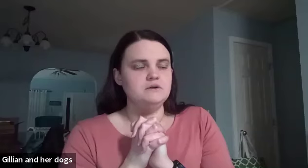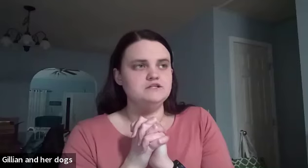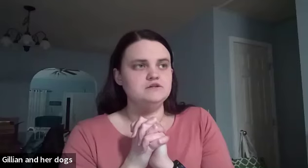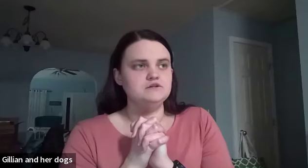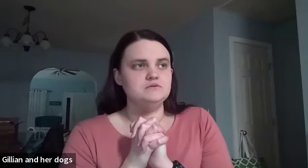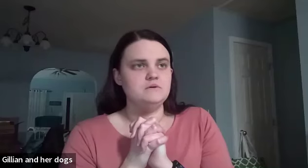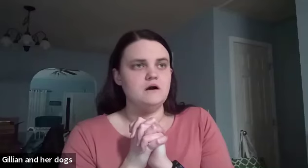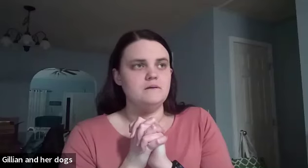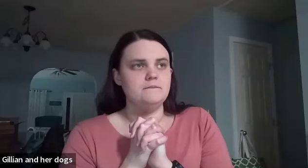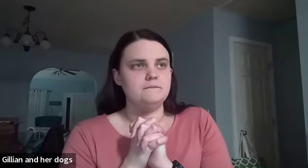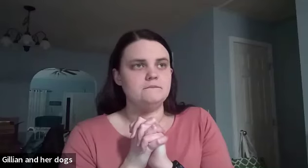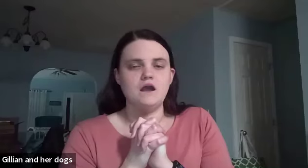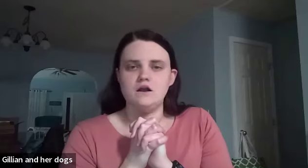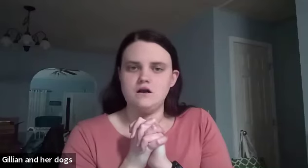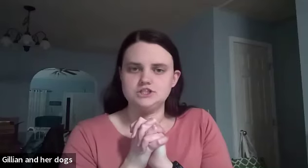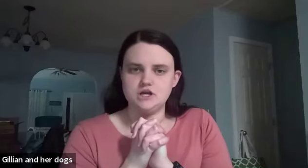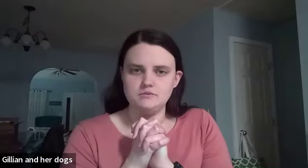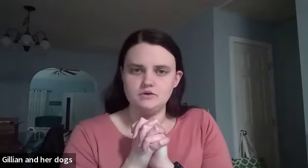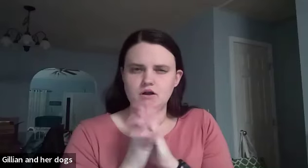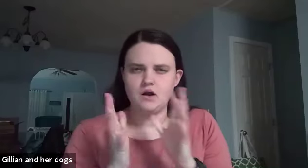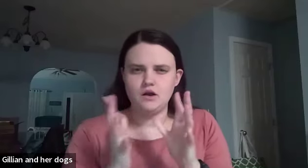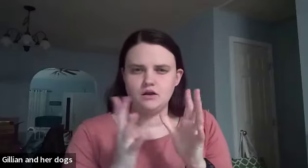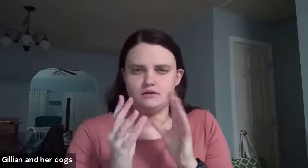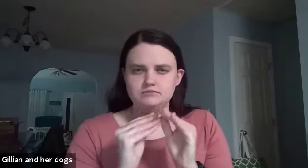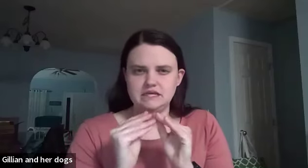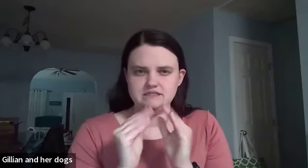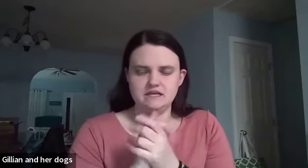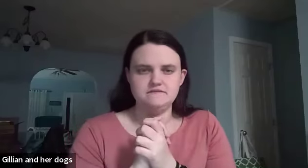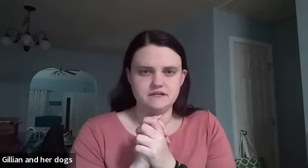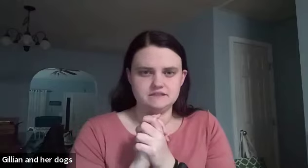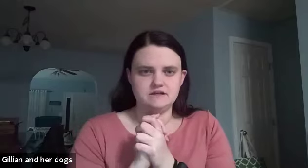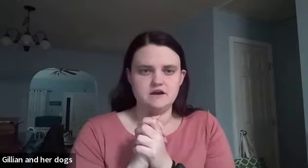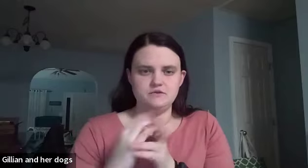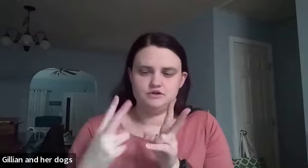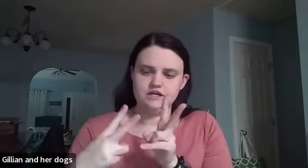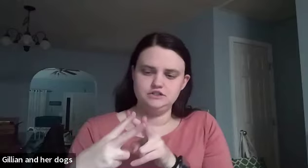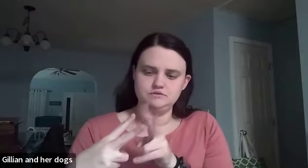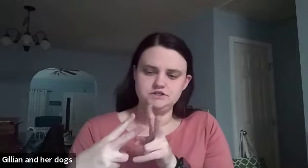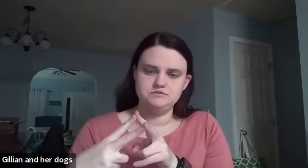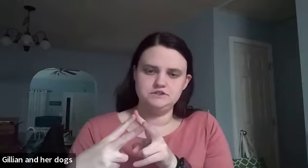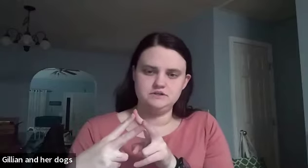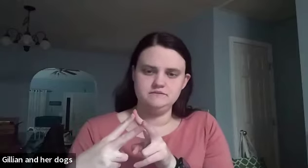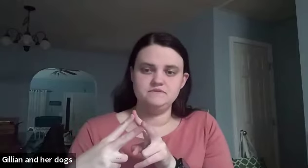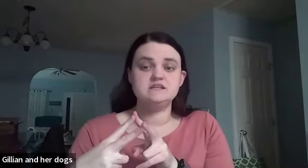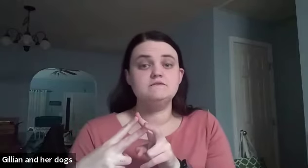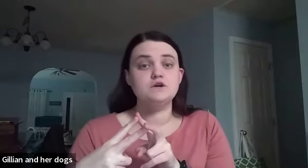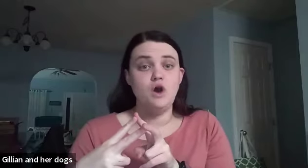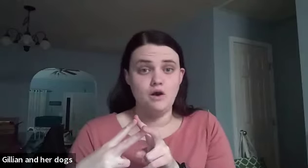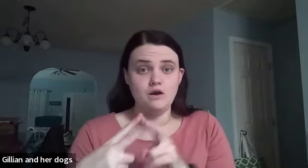going to a car shop or a car place to get it fixed, there are kind of two ways you would do it. The sign for car